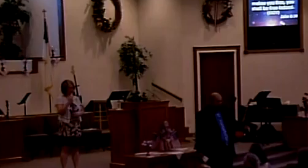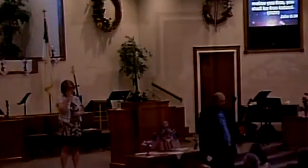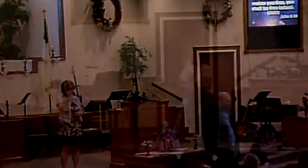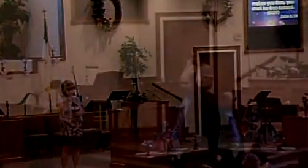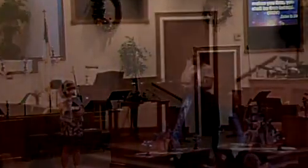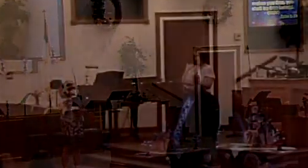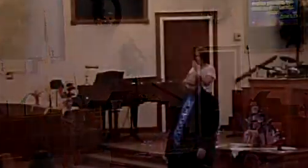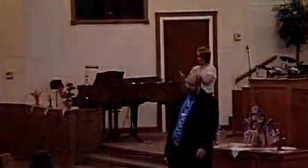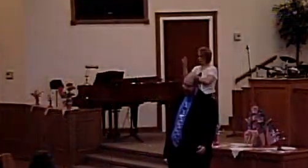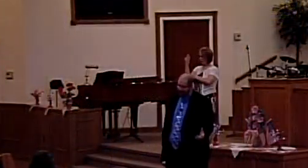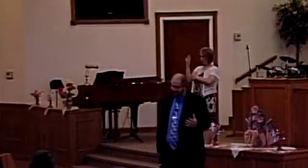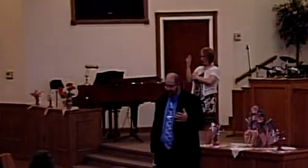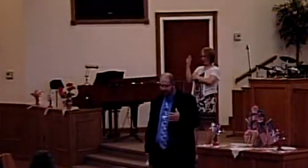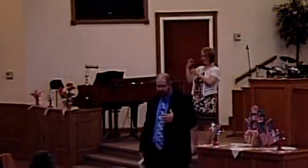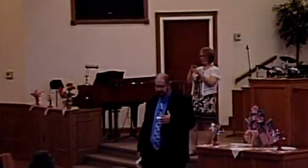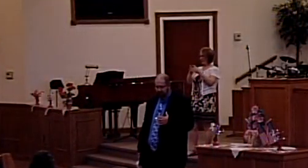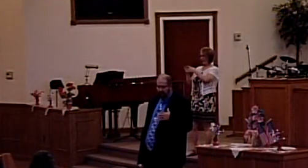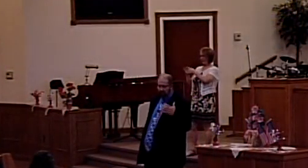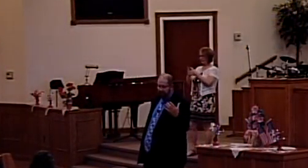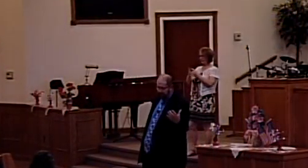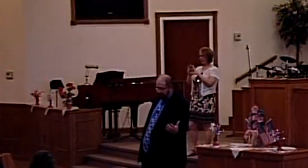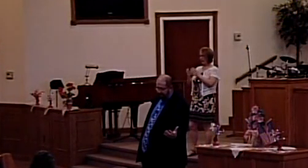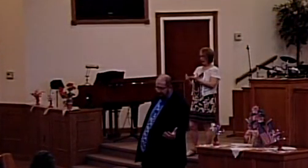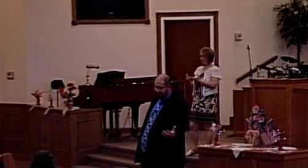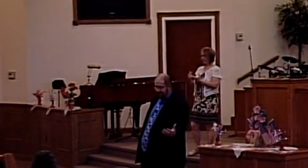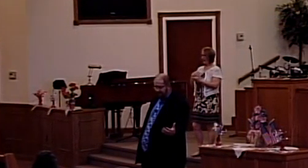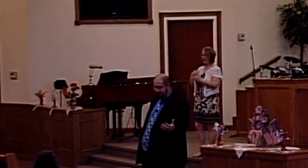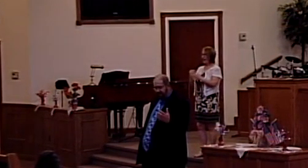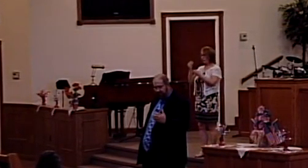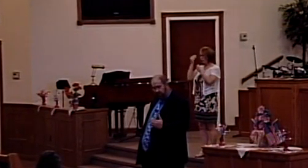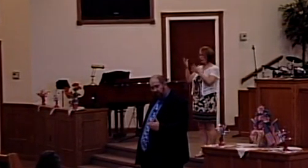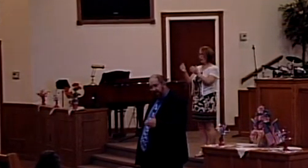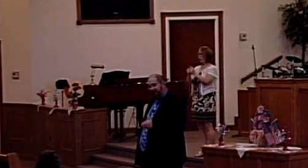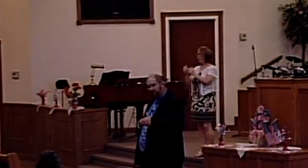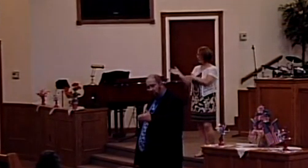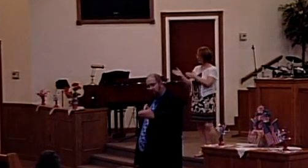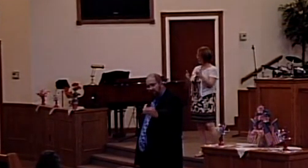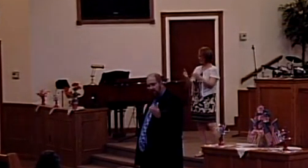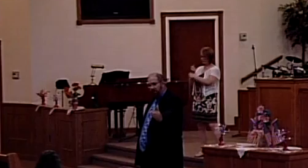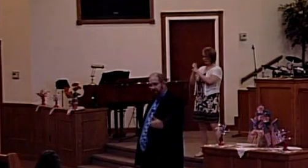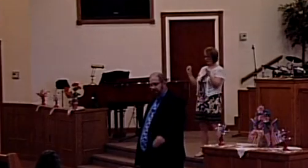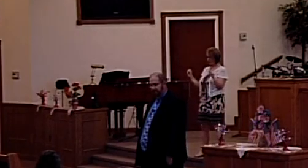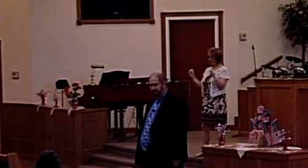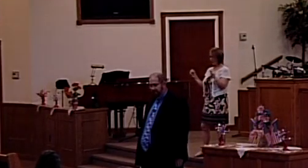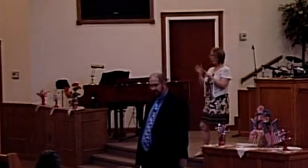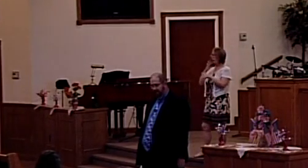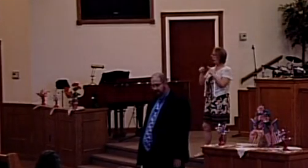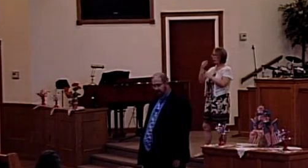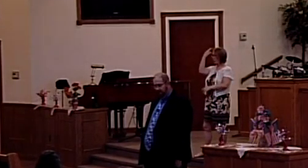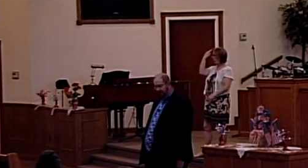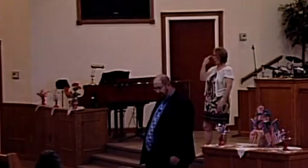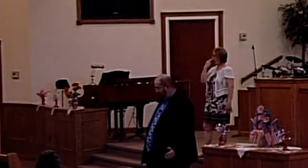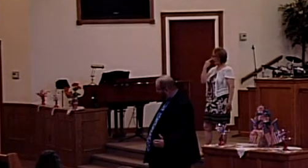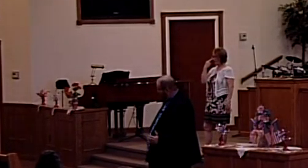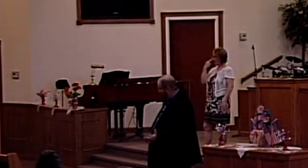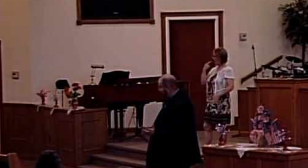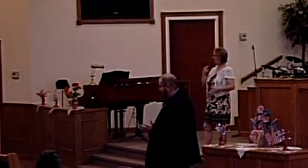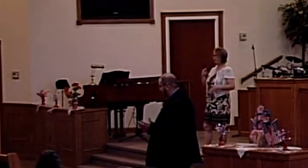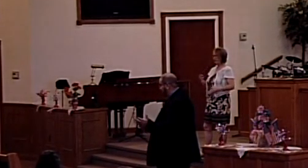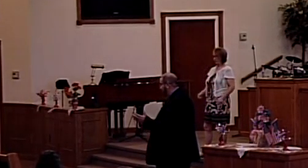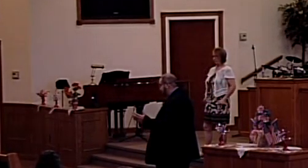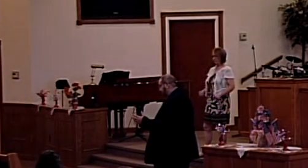This morning in our Connect class, and I was sharing with them about the plan of salvation, and we went down the Roman road. And in